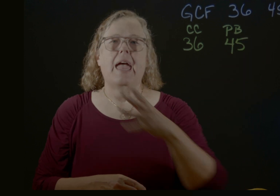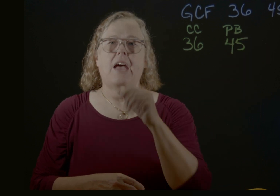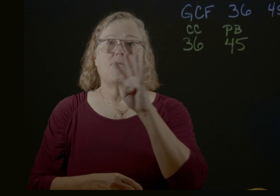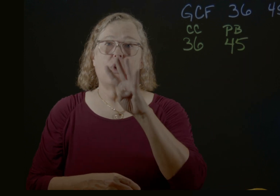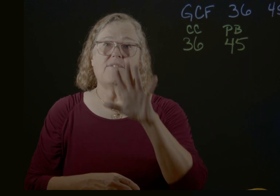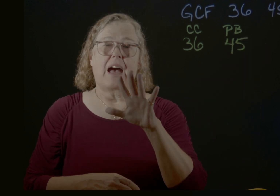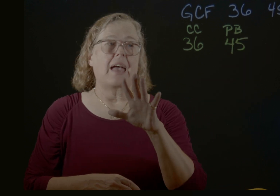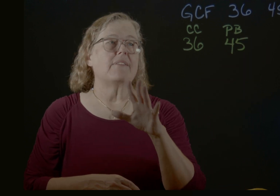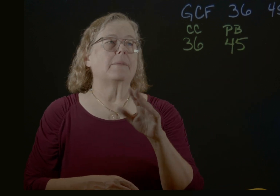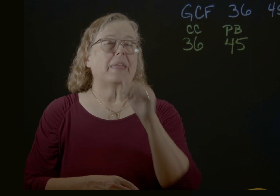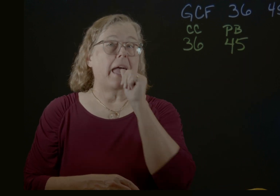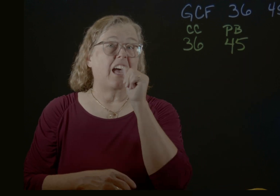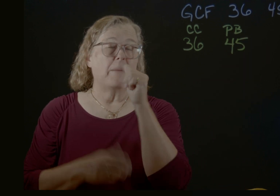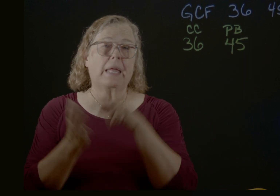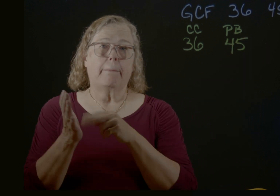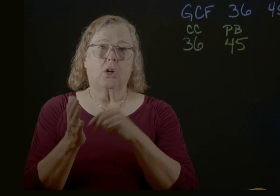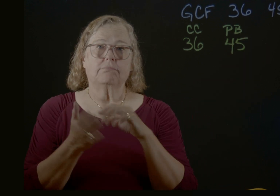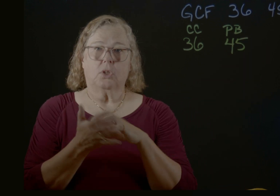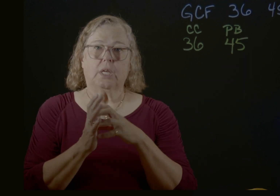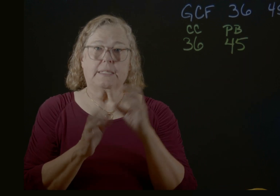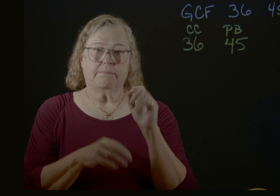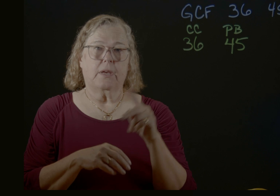$45 peanut butter cookies. All right.